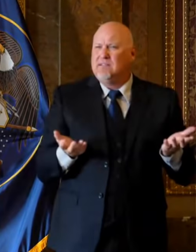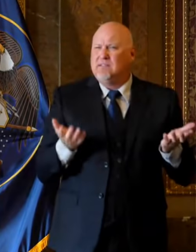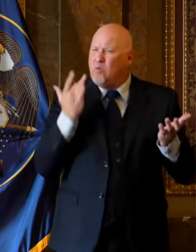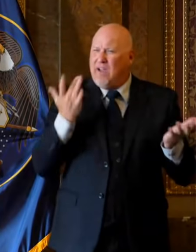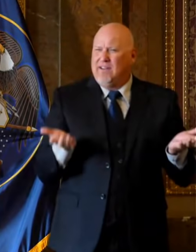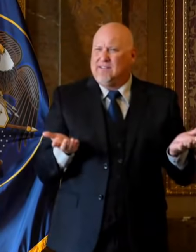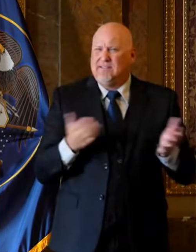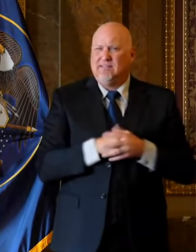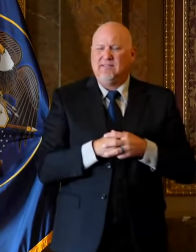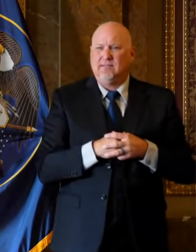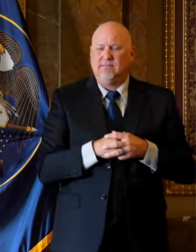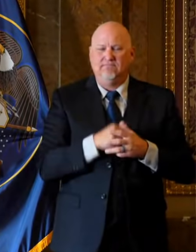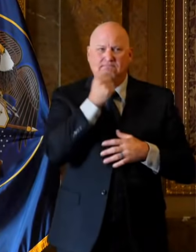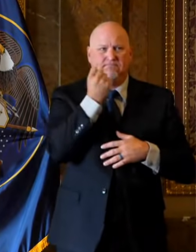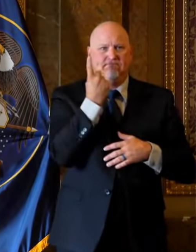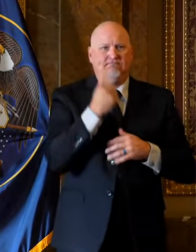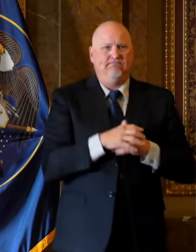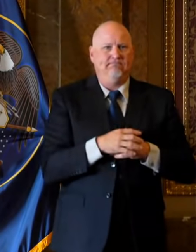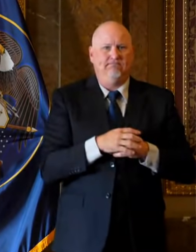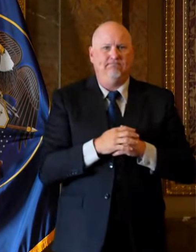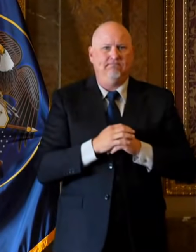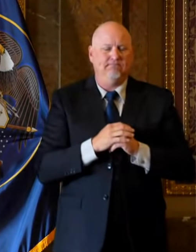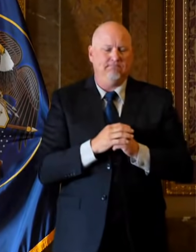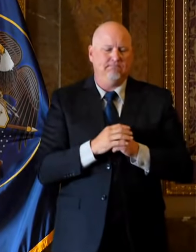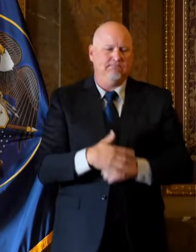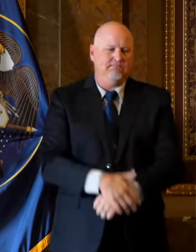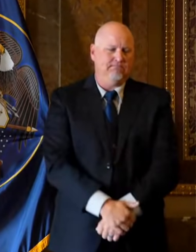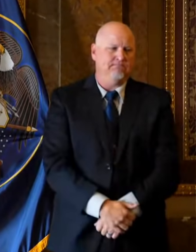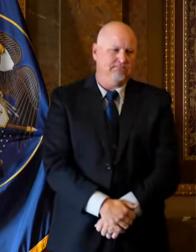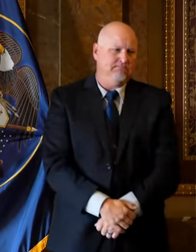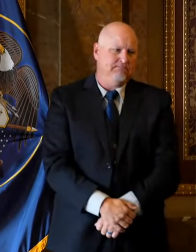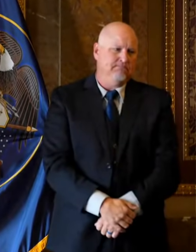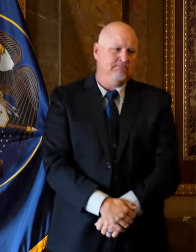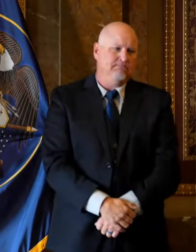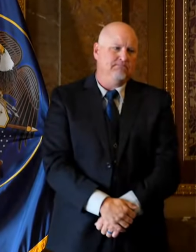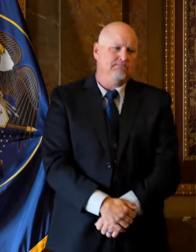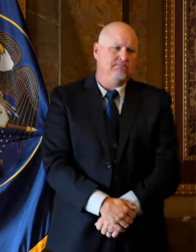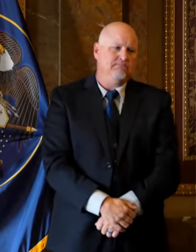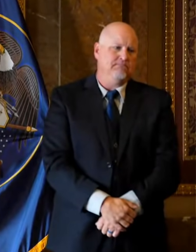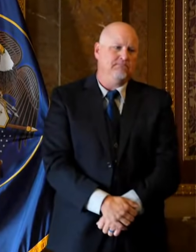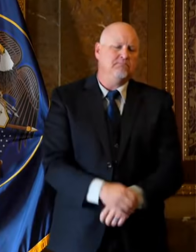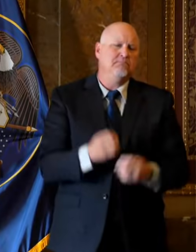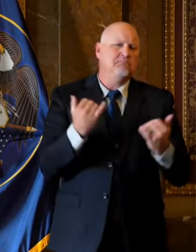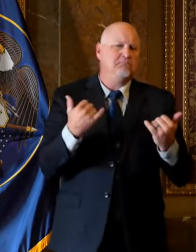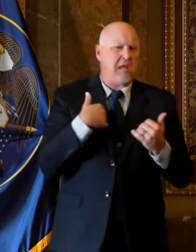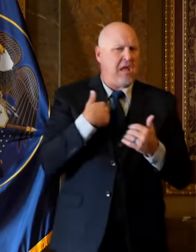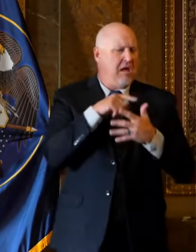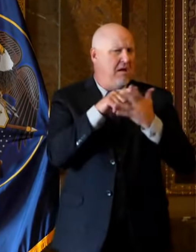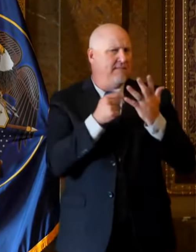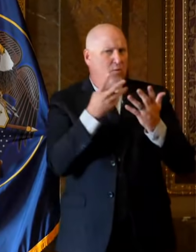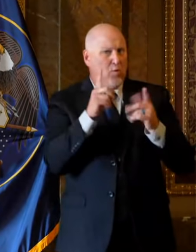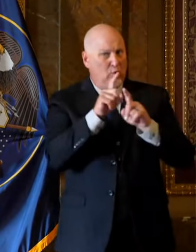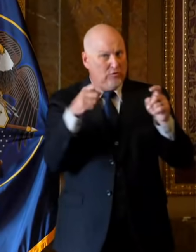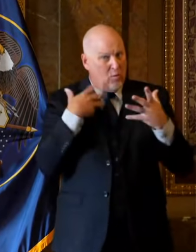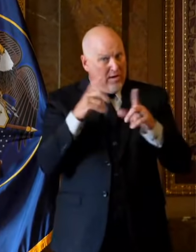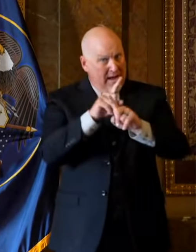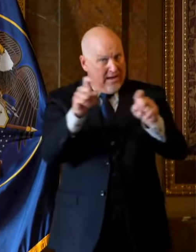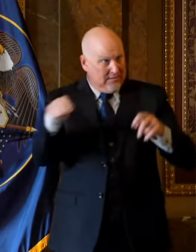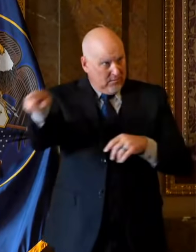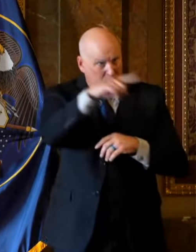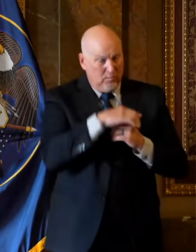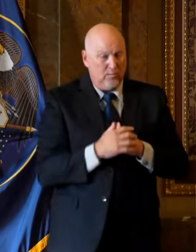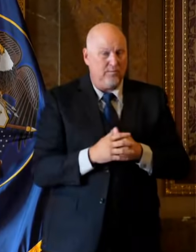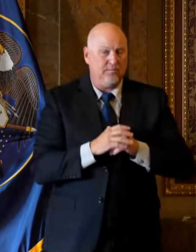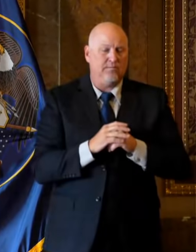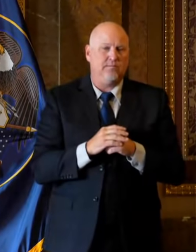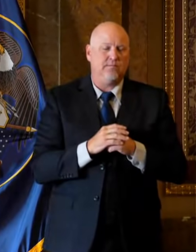surge. So here are the asks for you. The asks are for you to stamp out